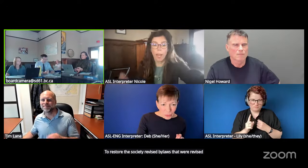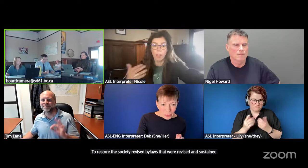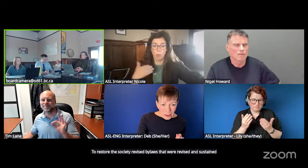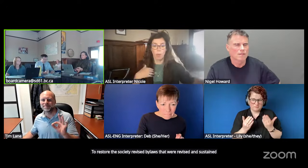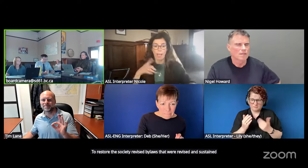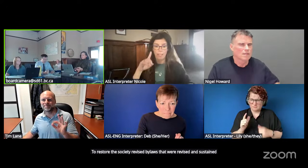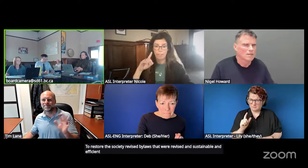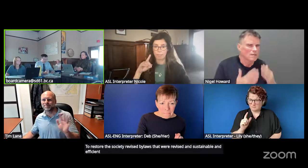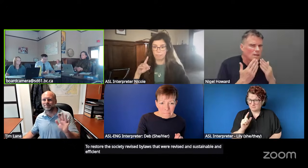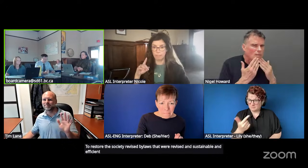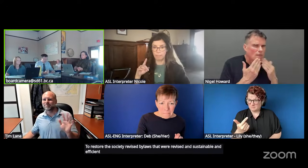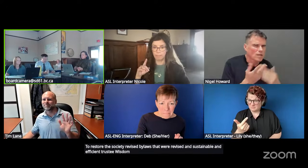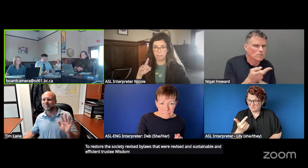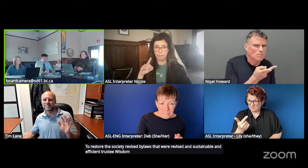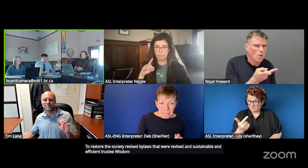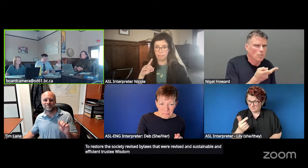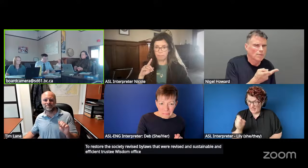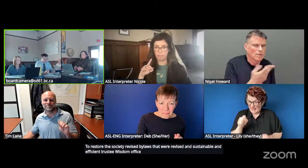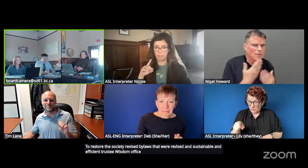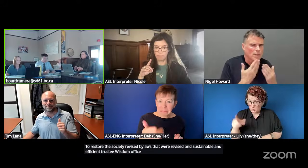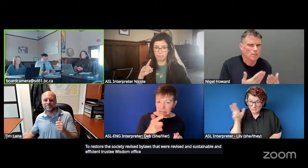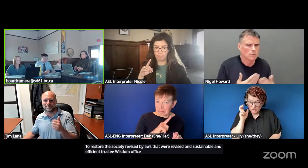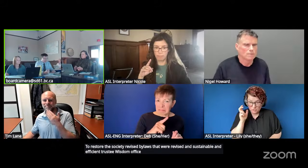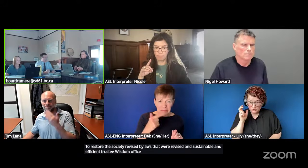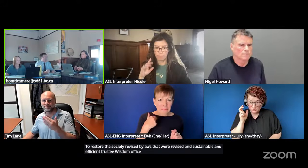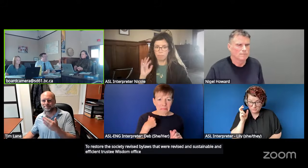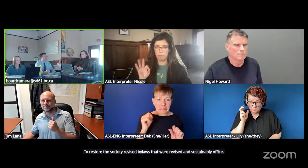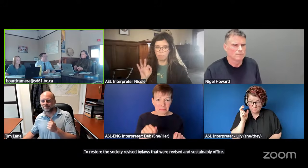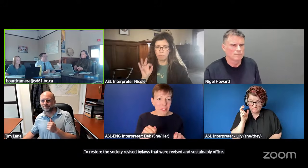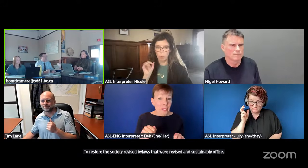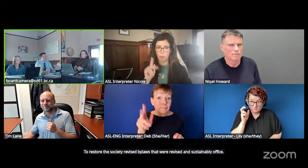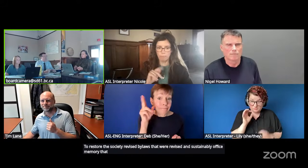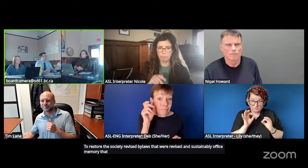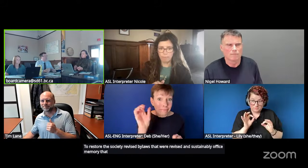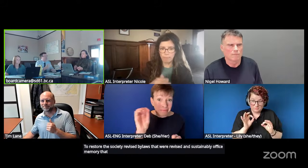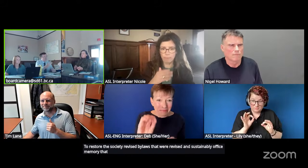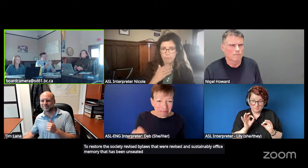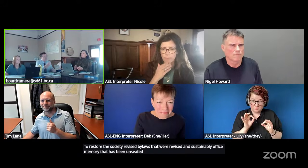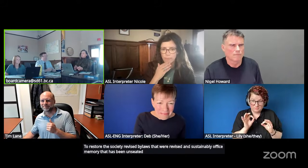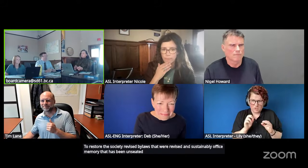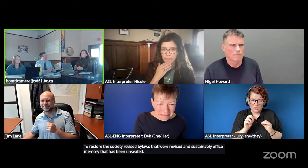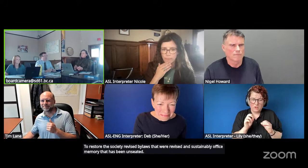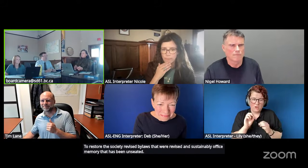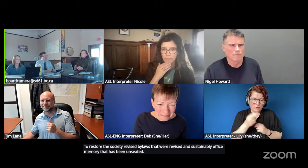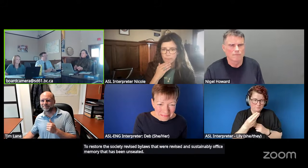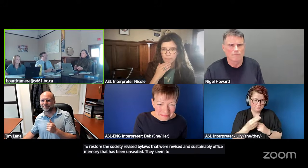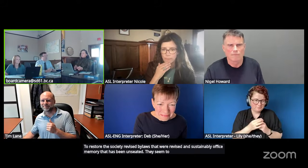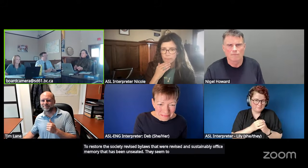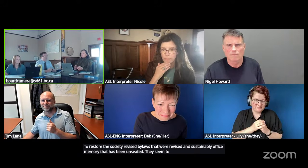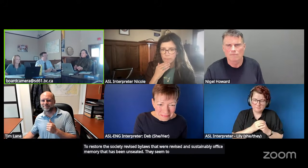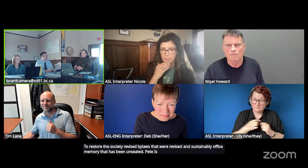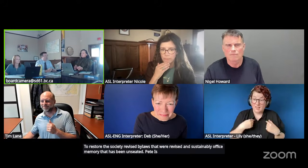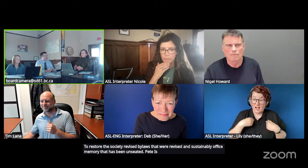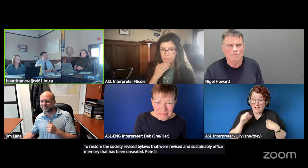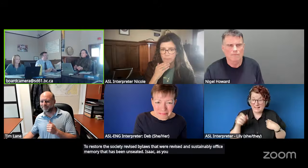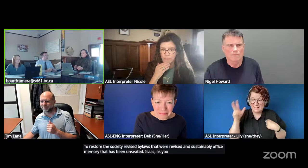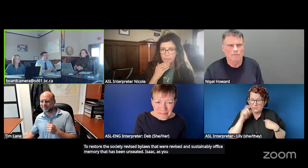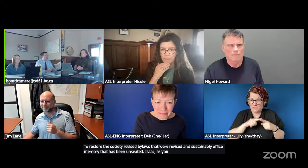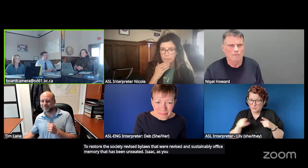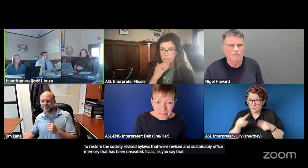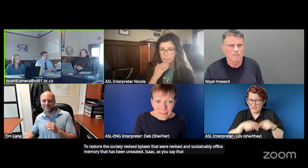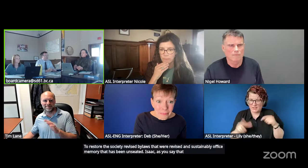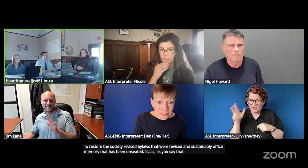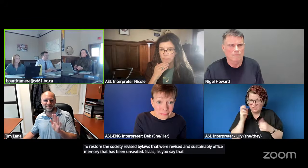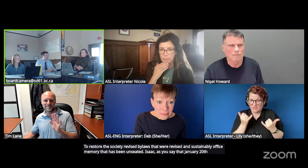trustee list office. The elected member has been reinstated. These need to be revised, as you say, that to January